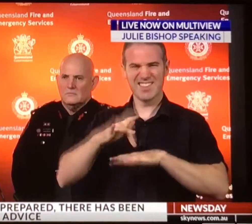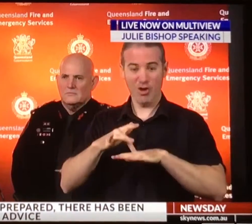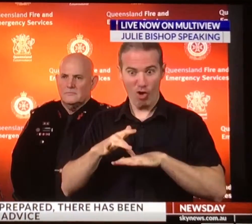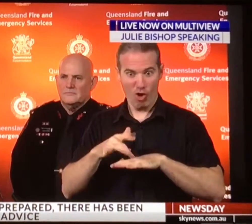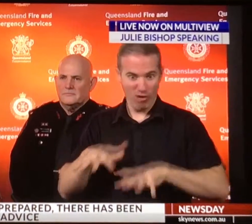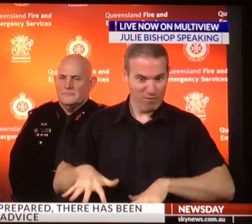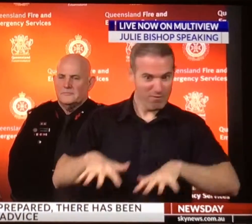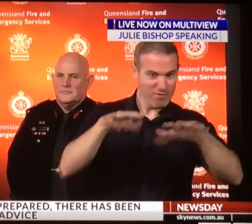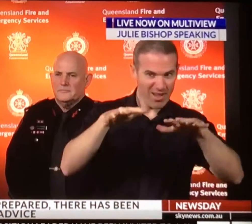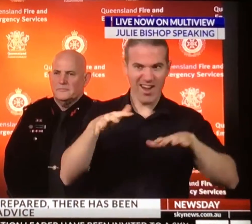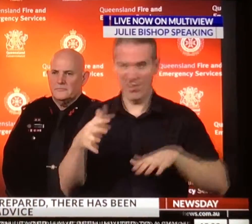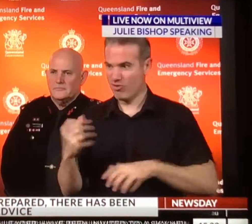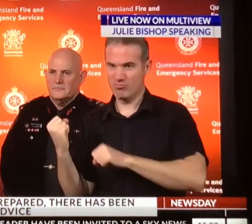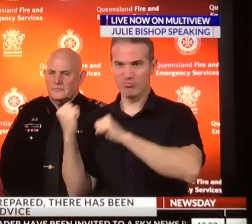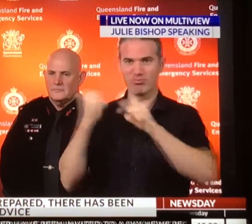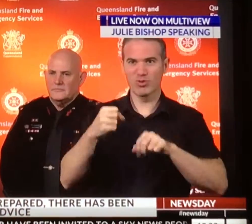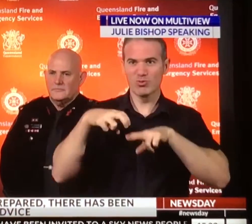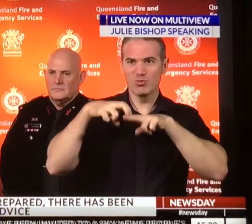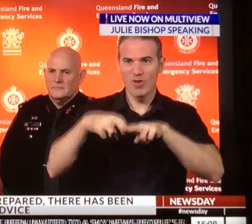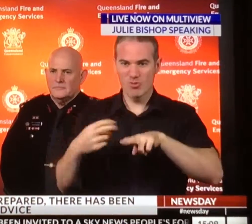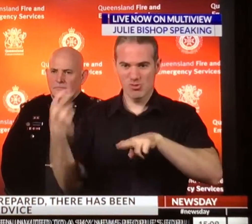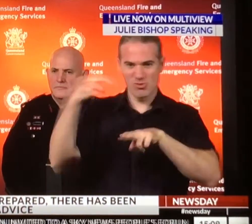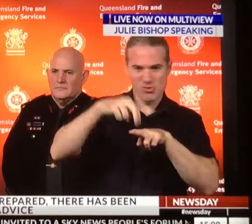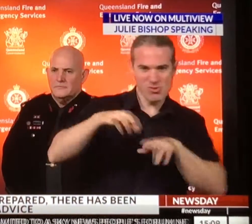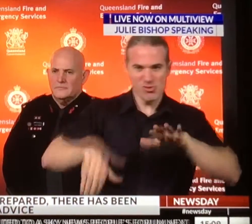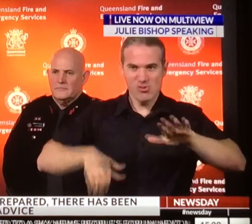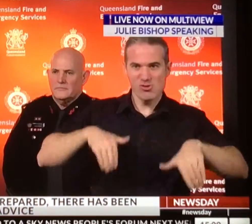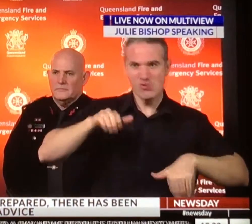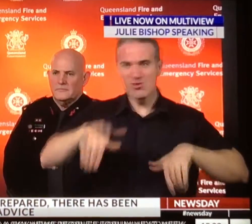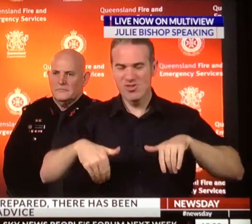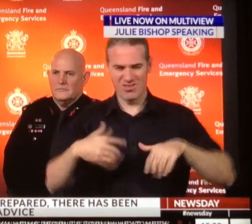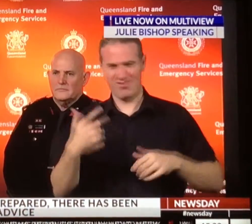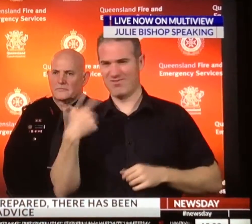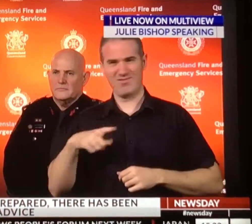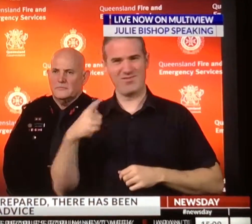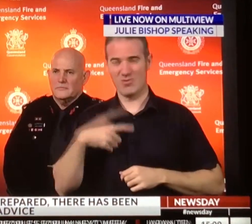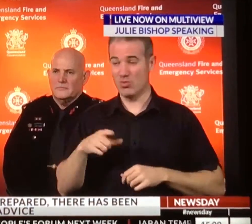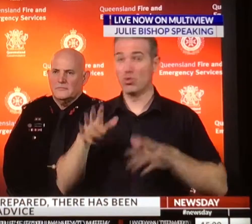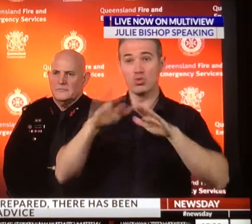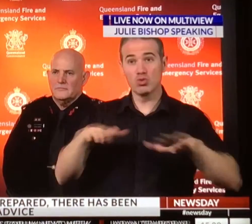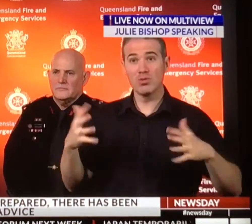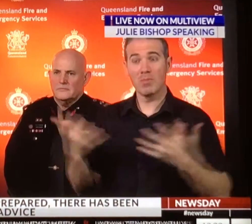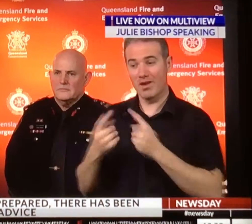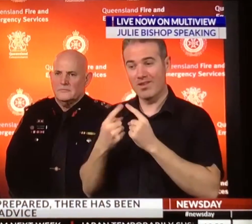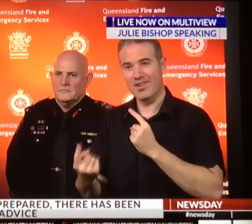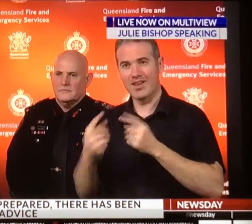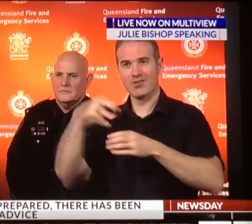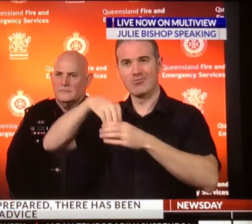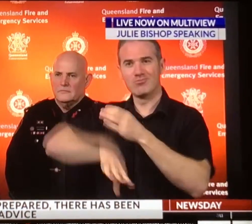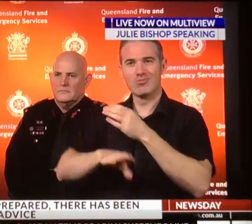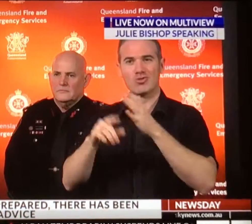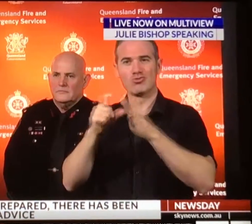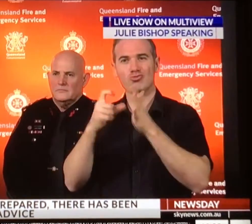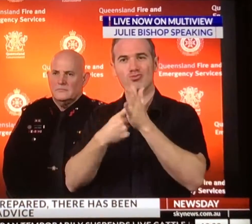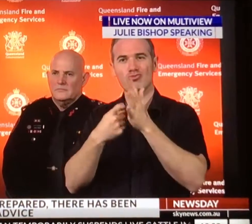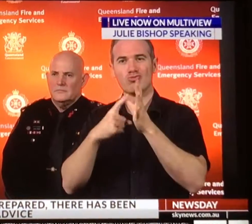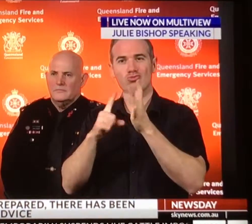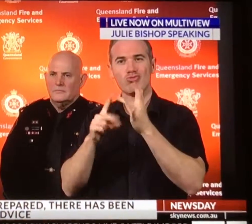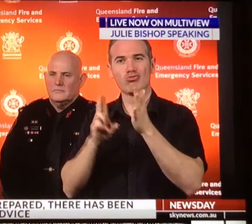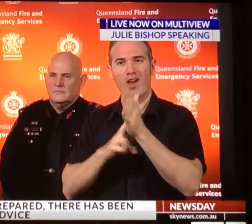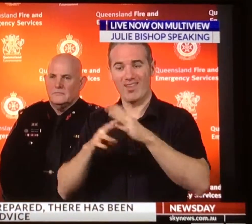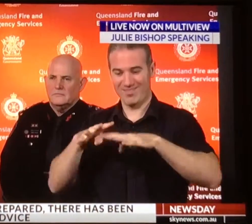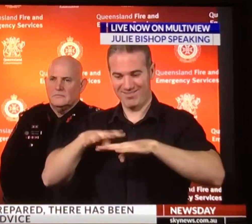in the drains, that is risky or dangerous behaviour. And as the Deputy said, we would encourage all parents and caregivers to actually know where their children